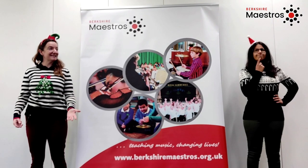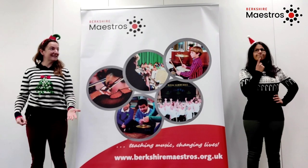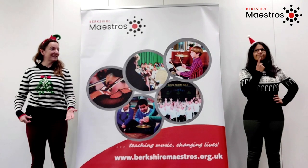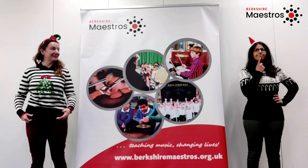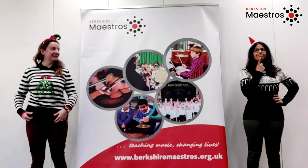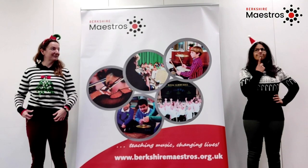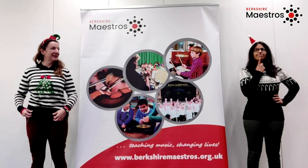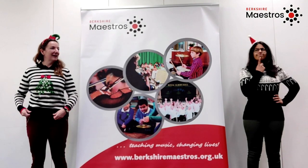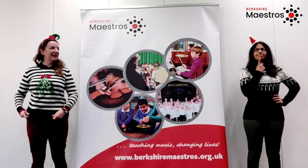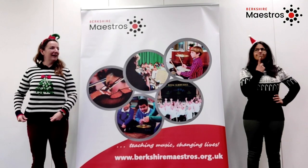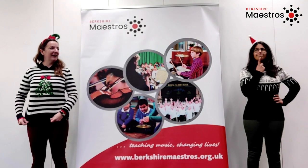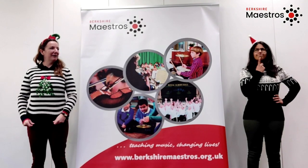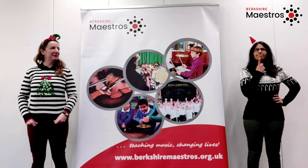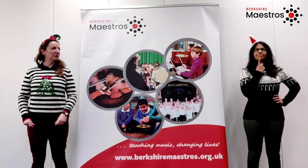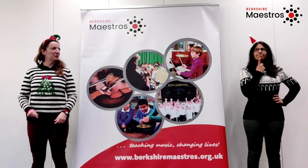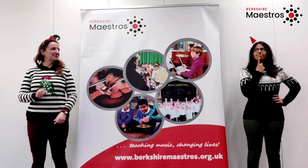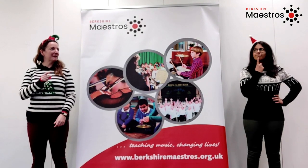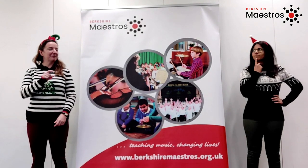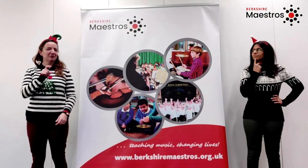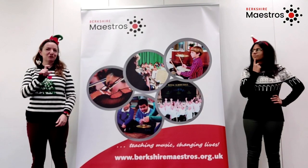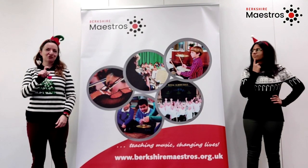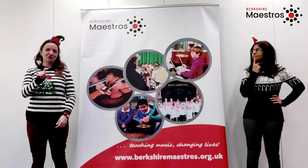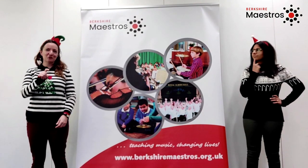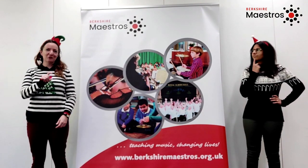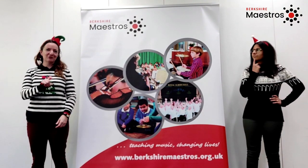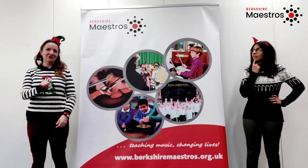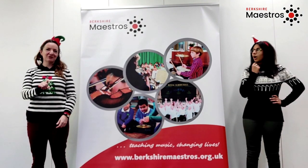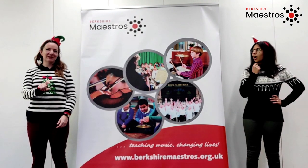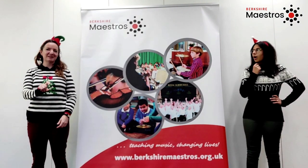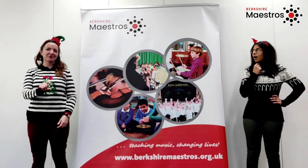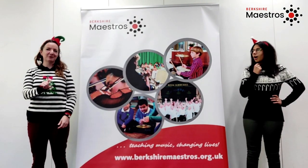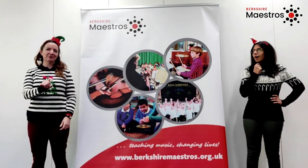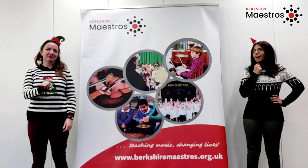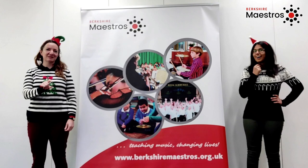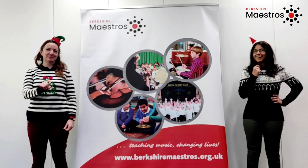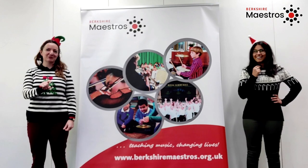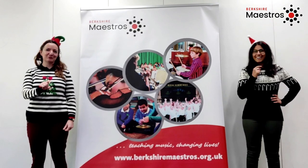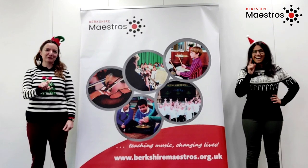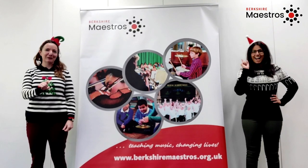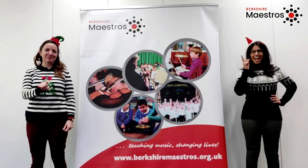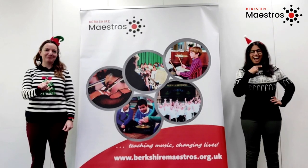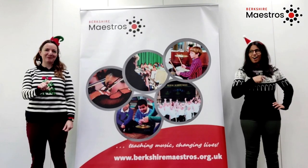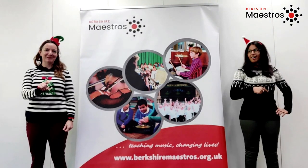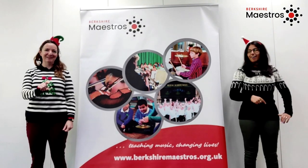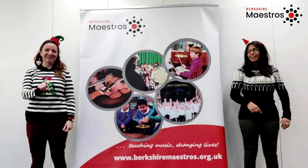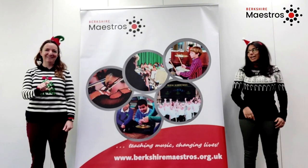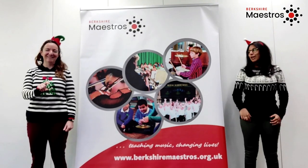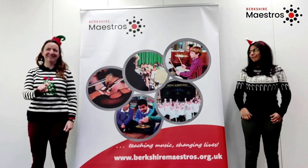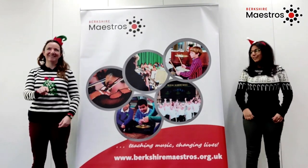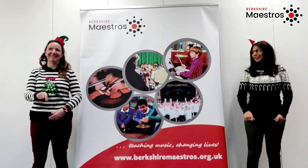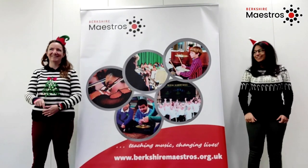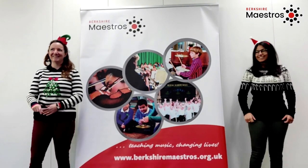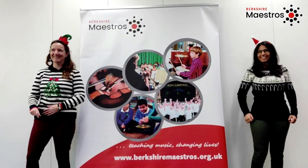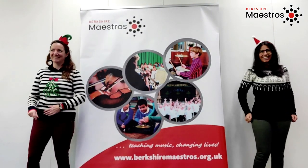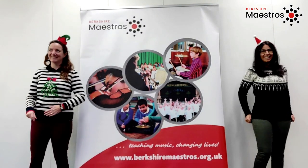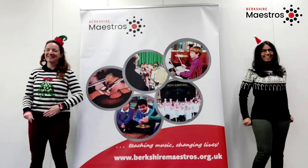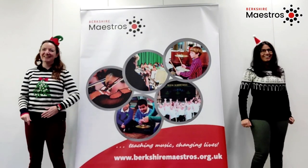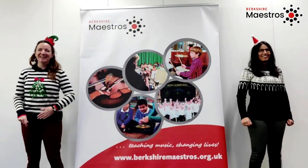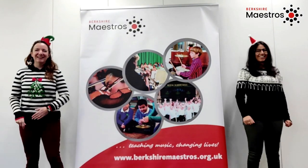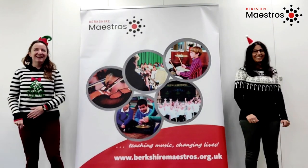to think of. However, what about those chocolates that you get on a Christmas tree? I love those. Love